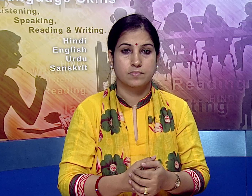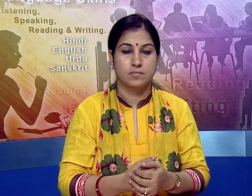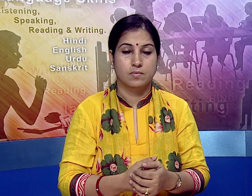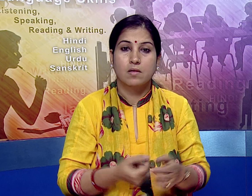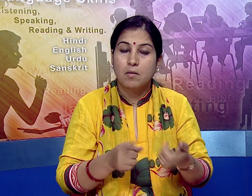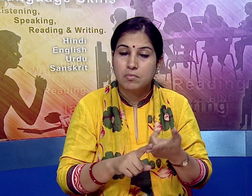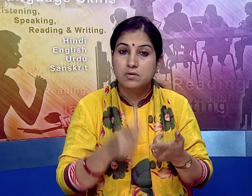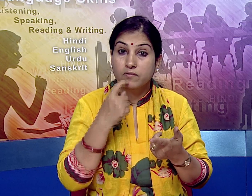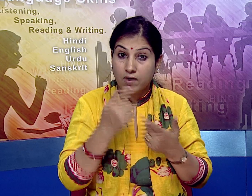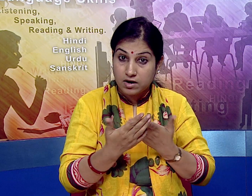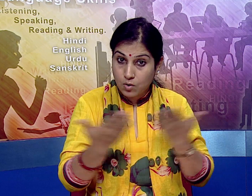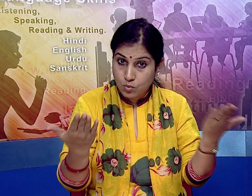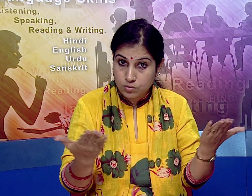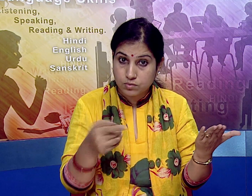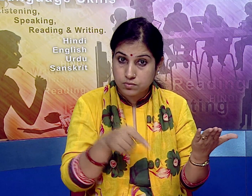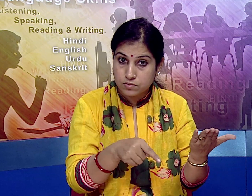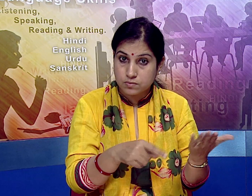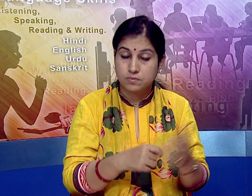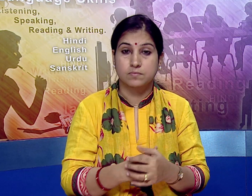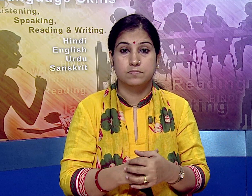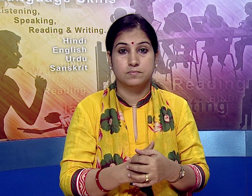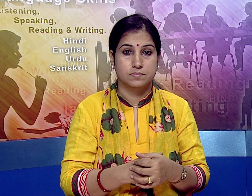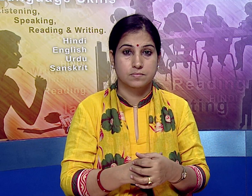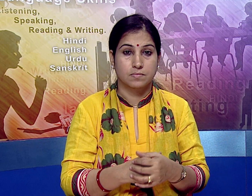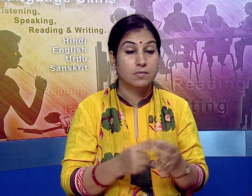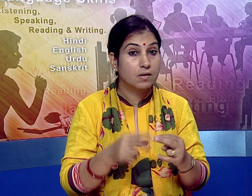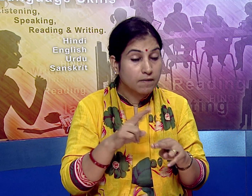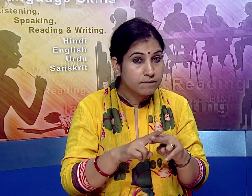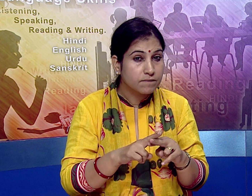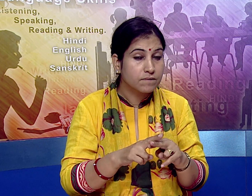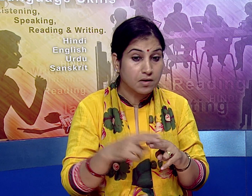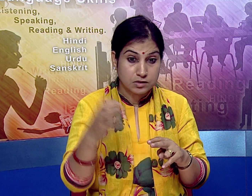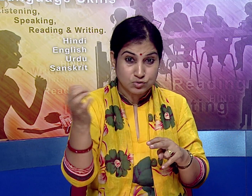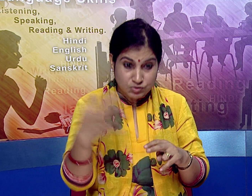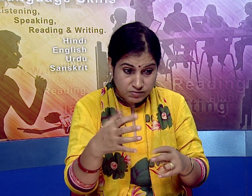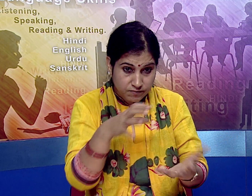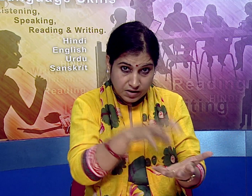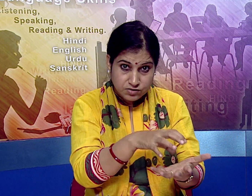In case of white cotton clothes, if the stain is fresh,